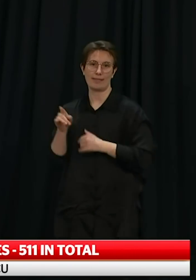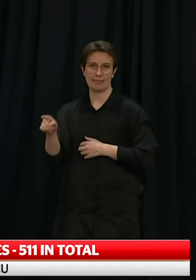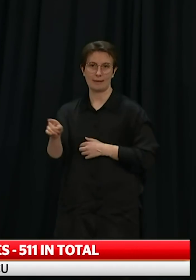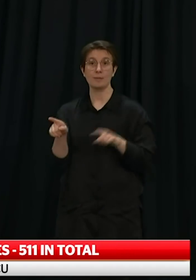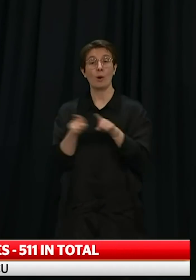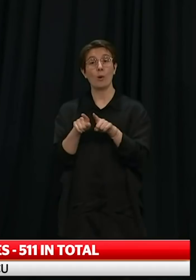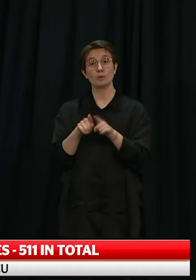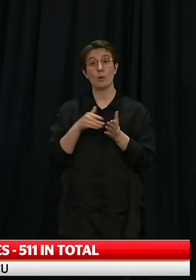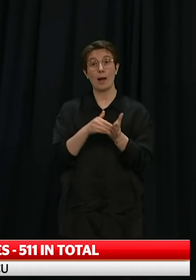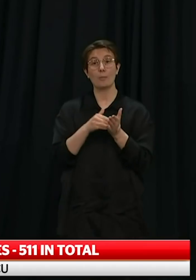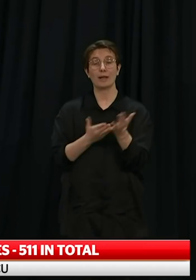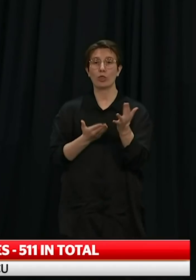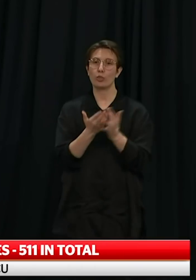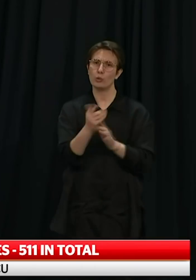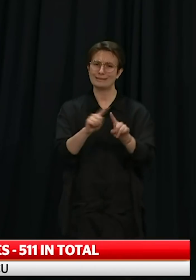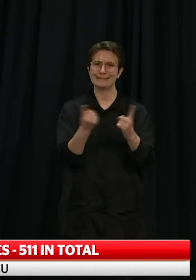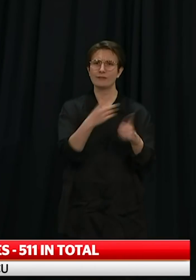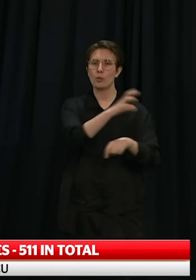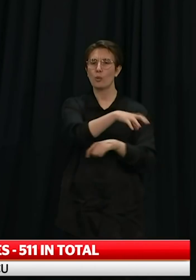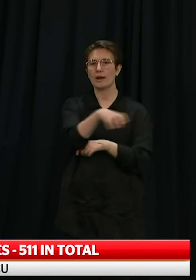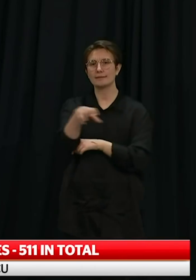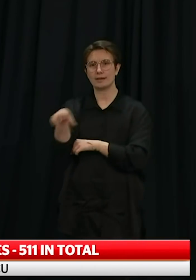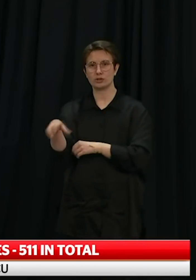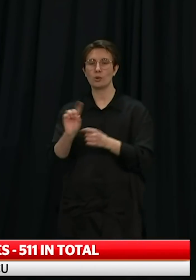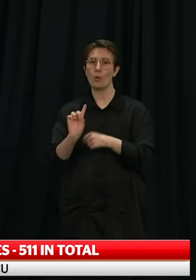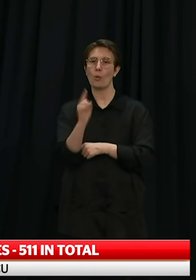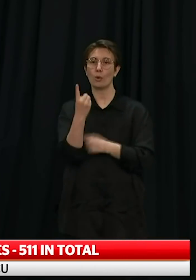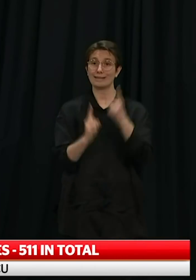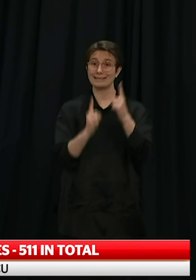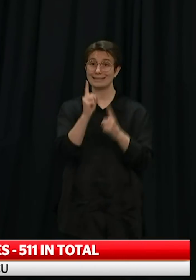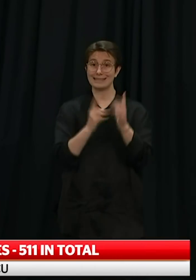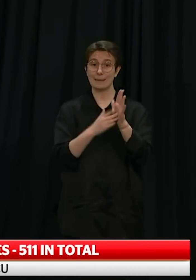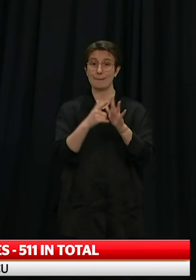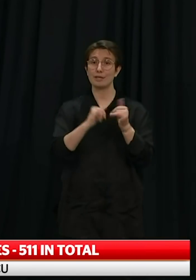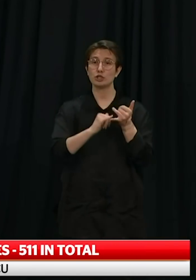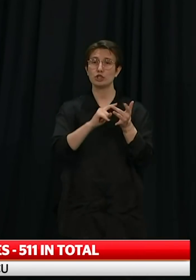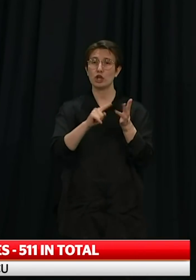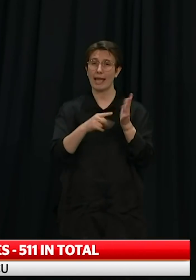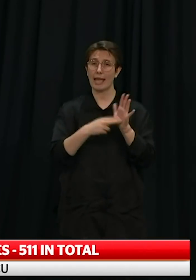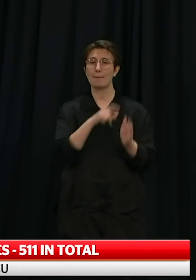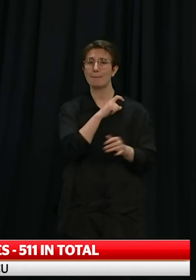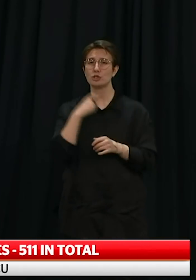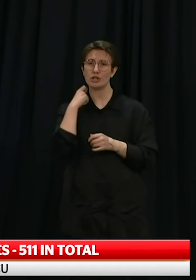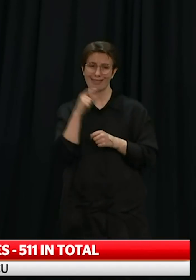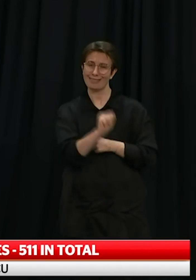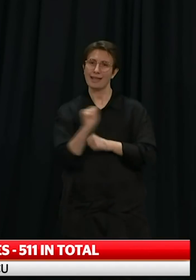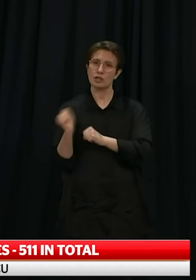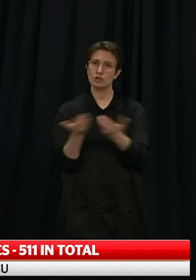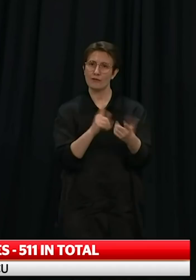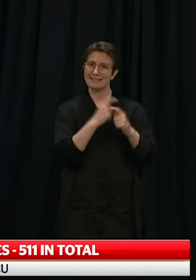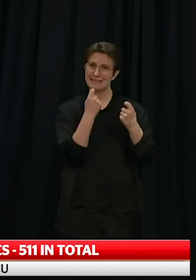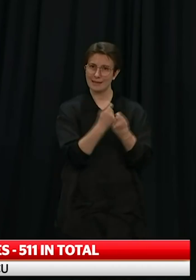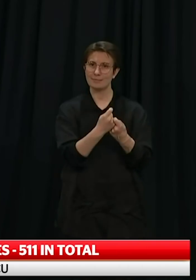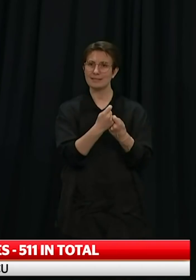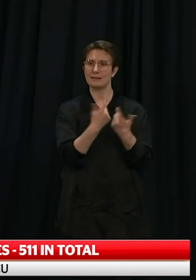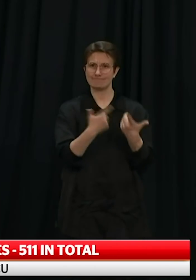GP Clinic, a mobile outreach team, and we're working with homeless providers to visit temporary housing sites and provide transport to